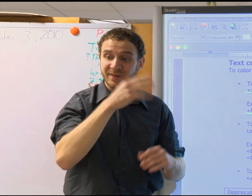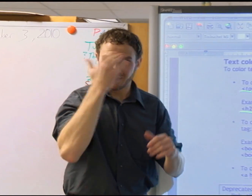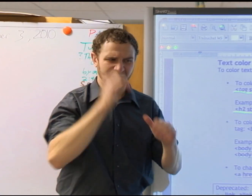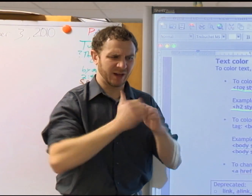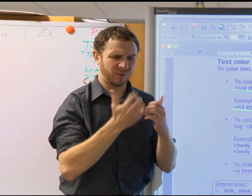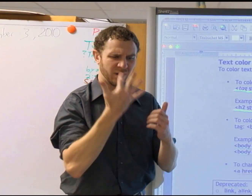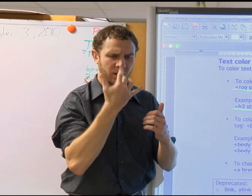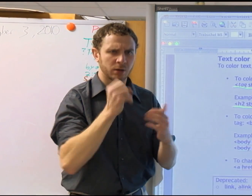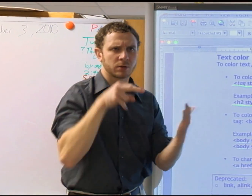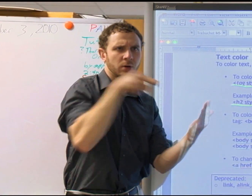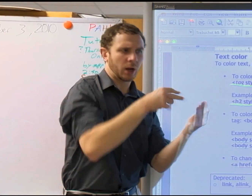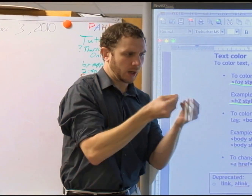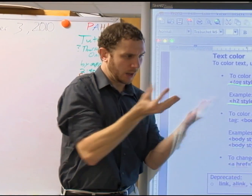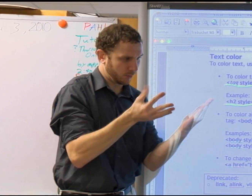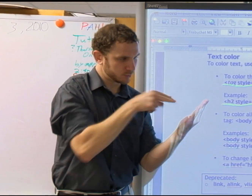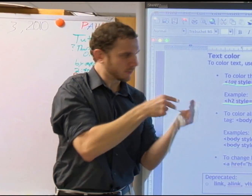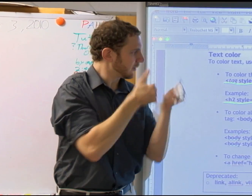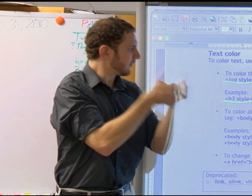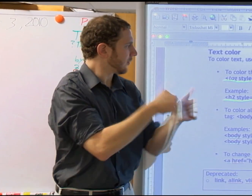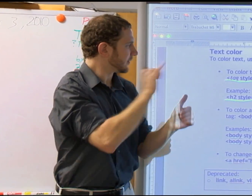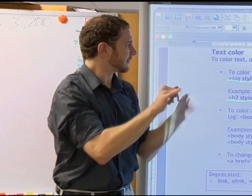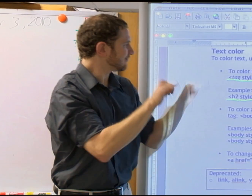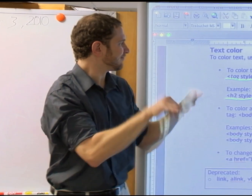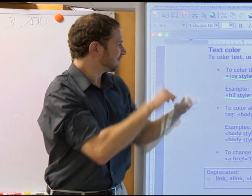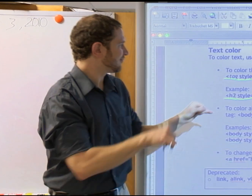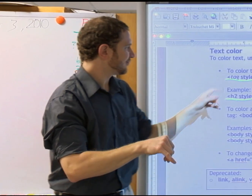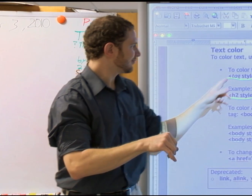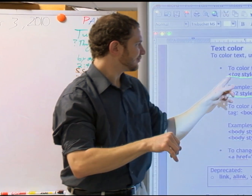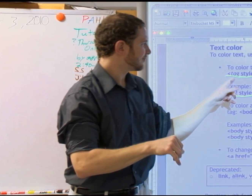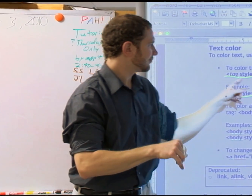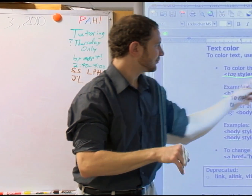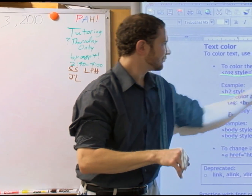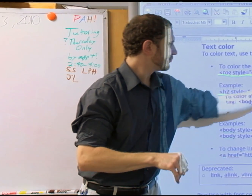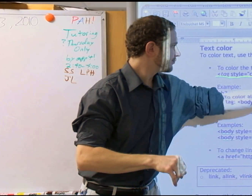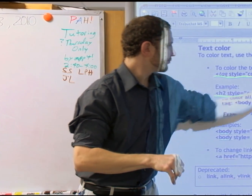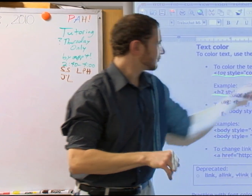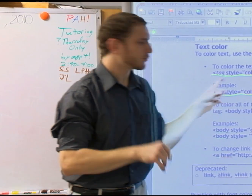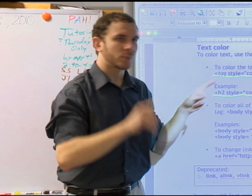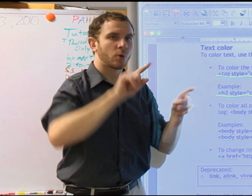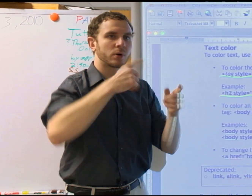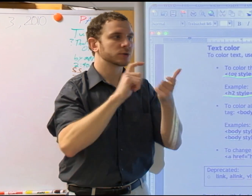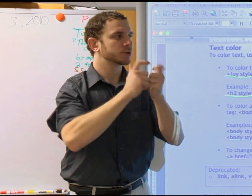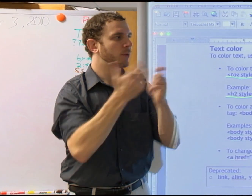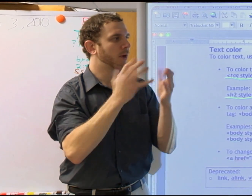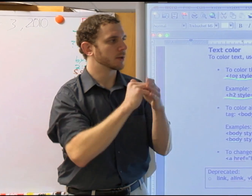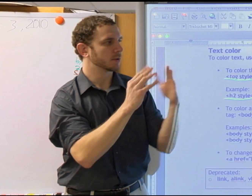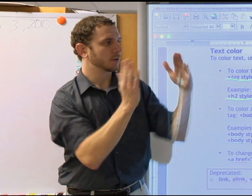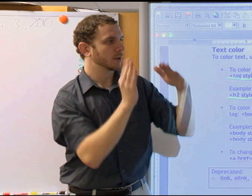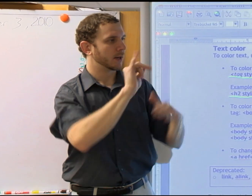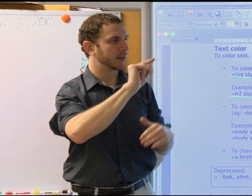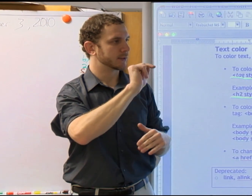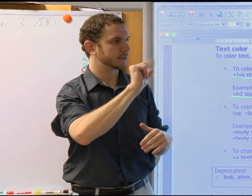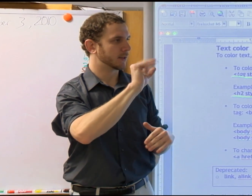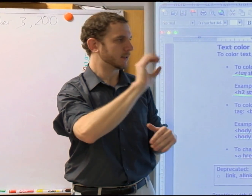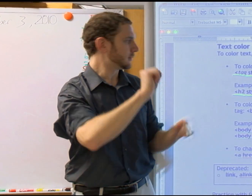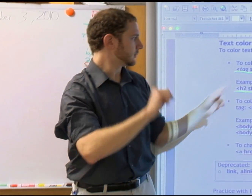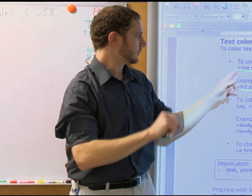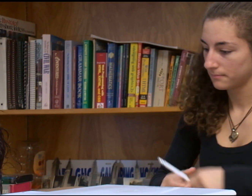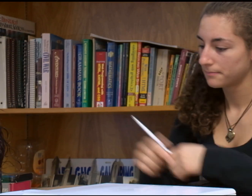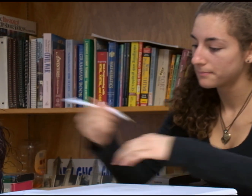If you look at the color palette, all of the tags follow a standard format. You would begin the tag with italics and end